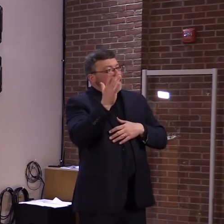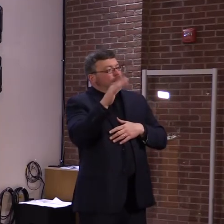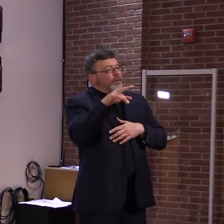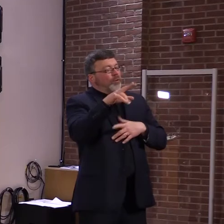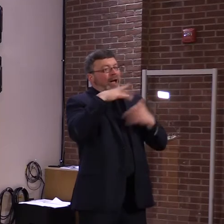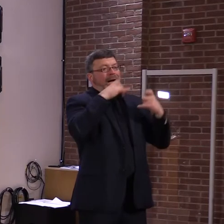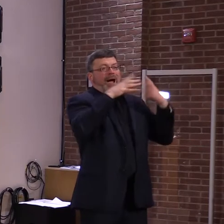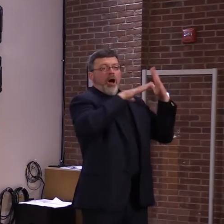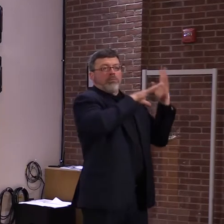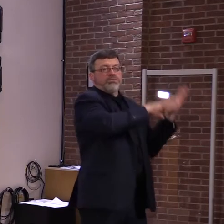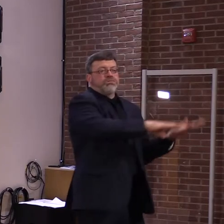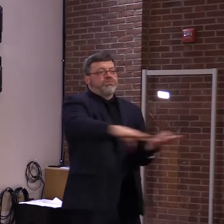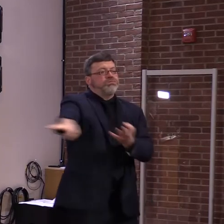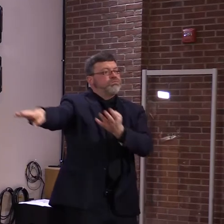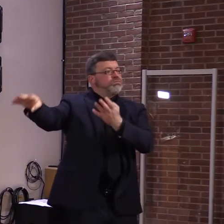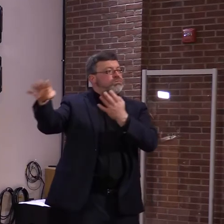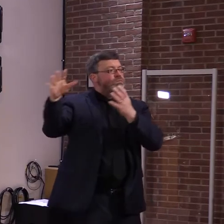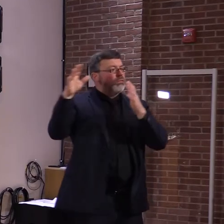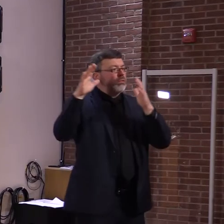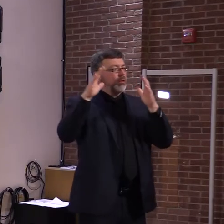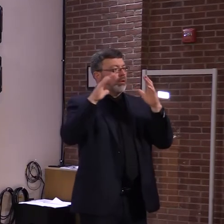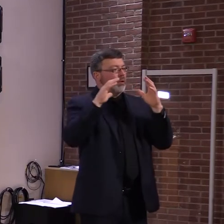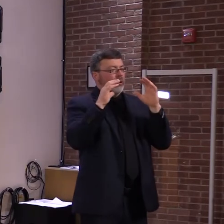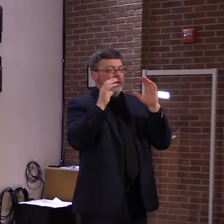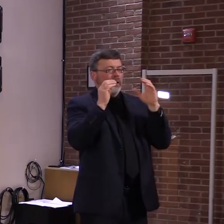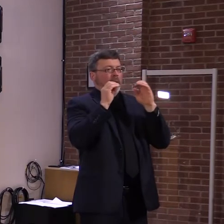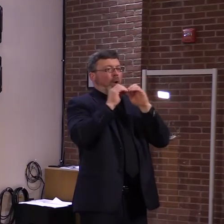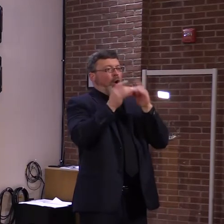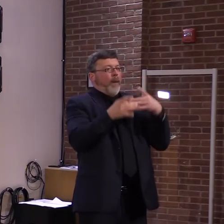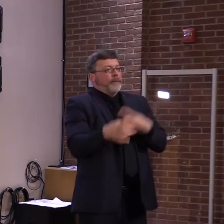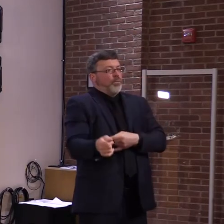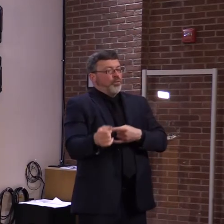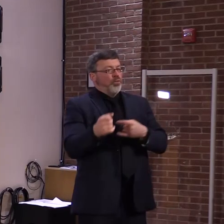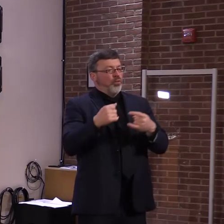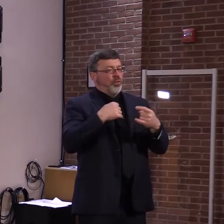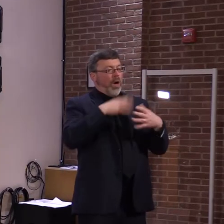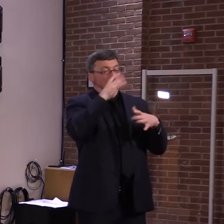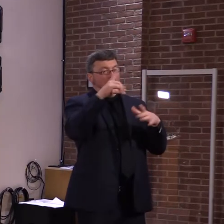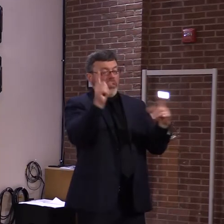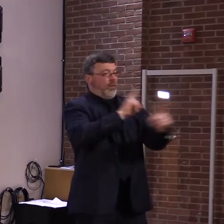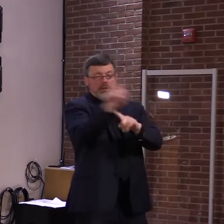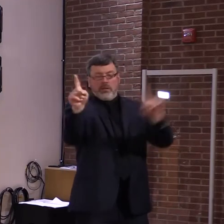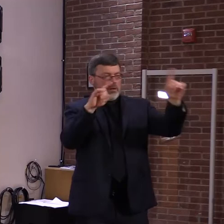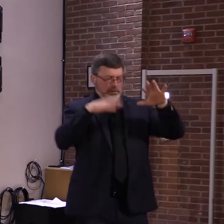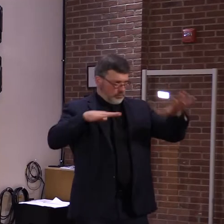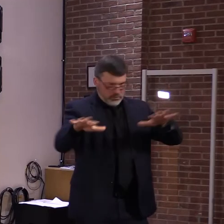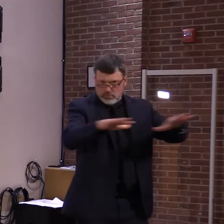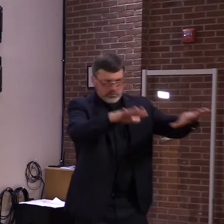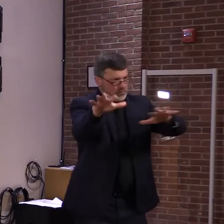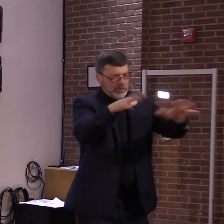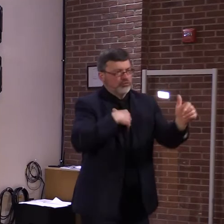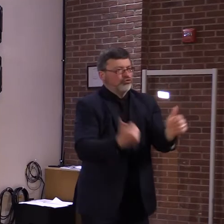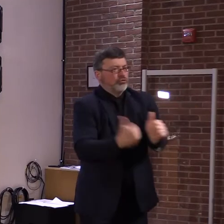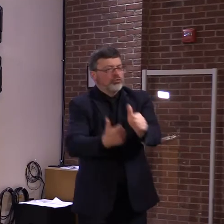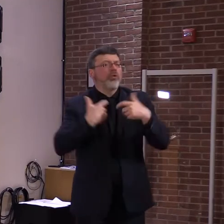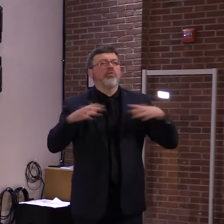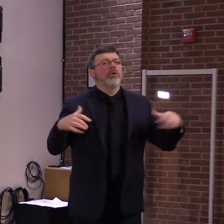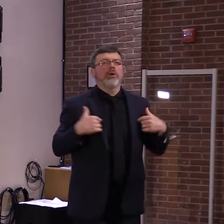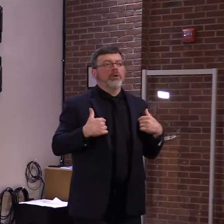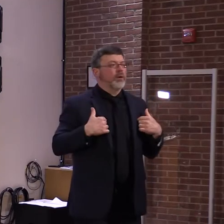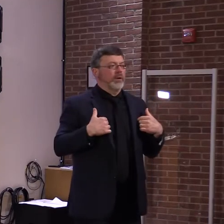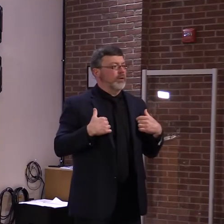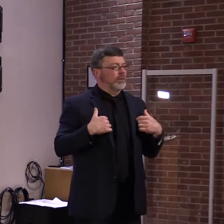lot more sense as she, because in your first dose, you were scheduled a second dose. I would just go